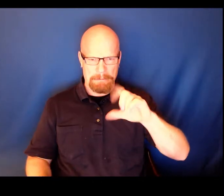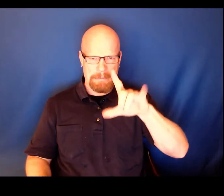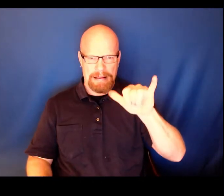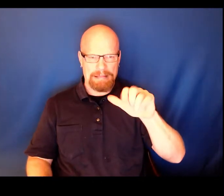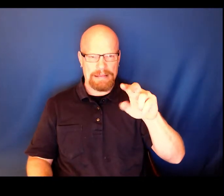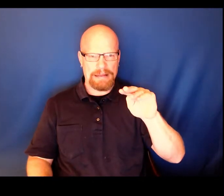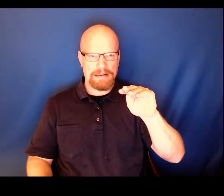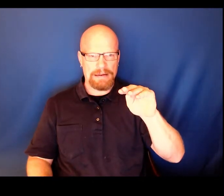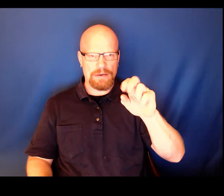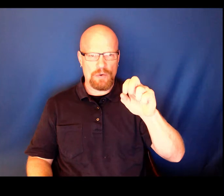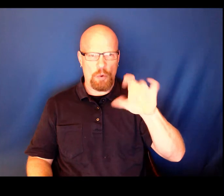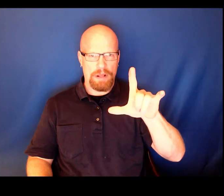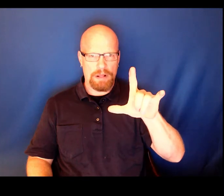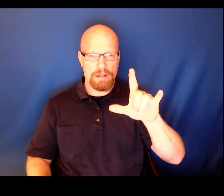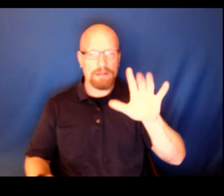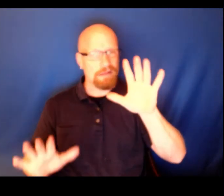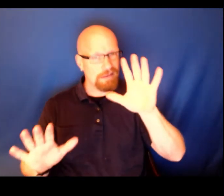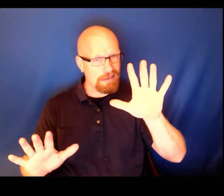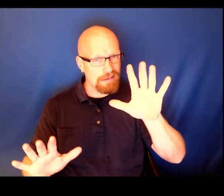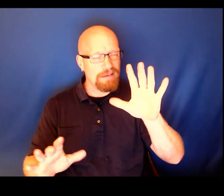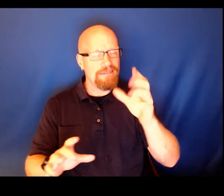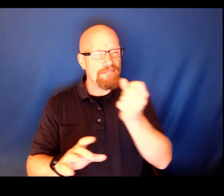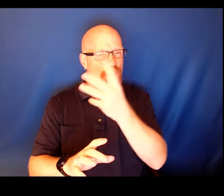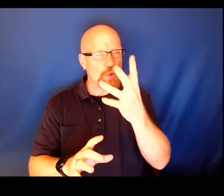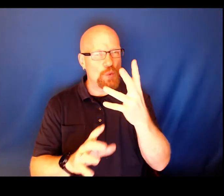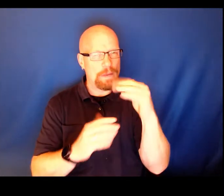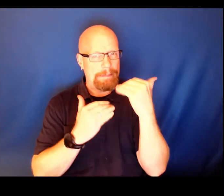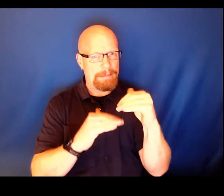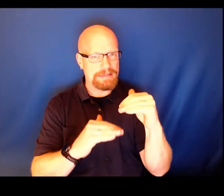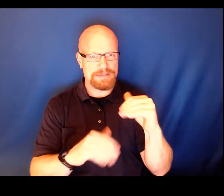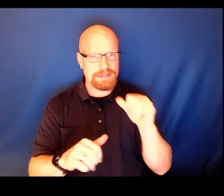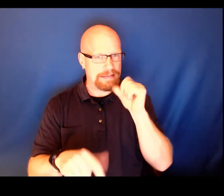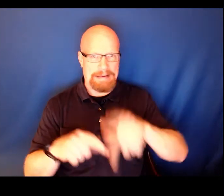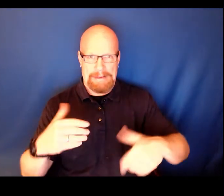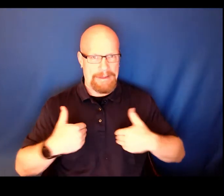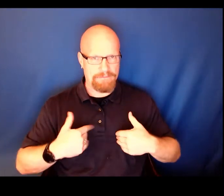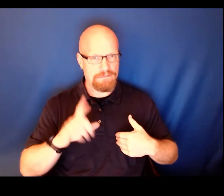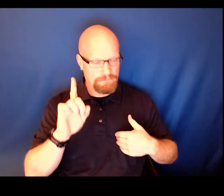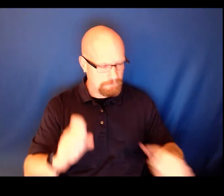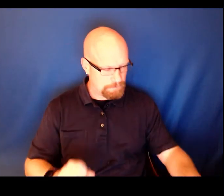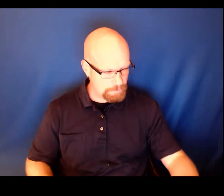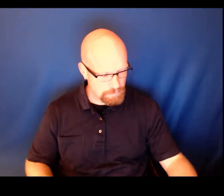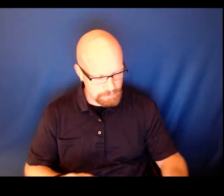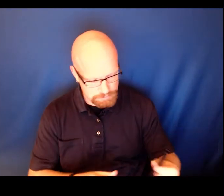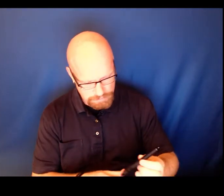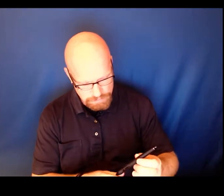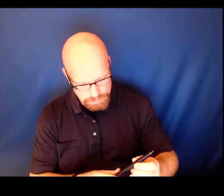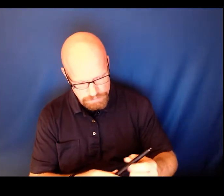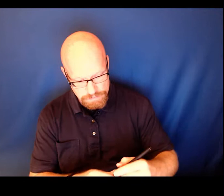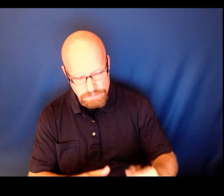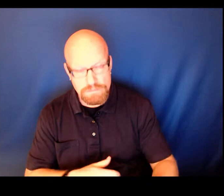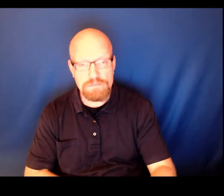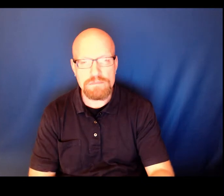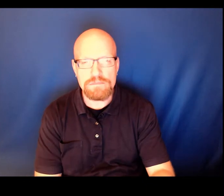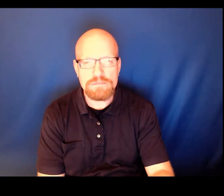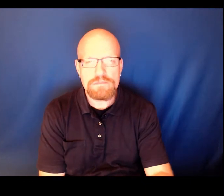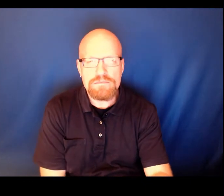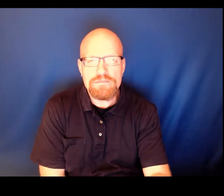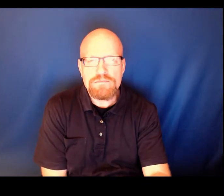How do we know if something's a polynomial or not? There are some requirements.